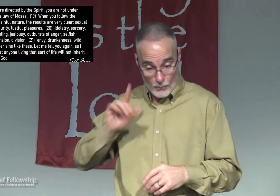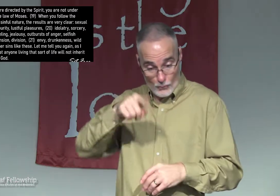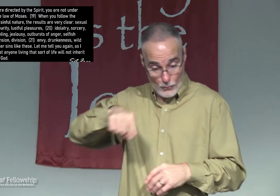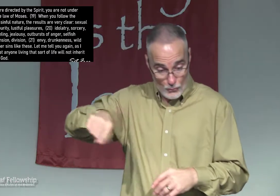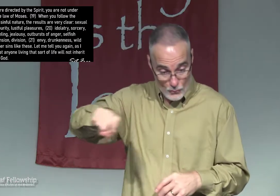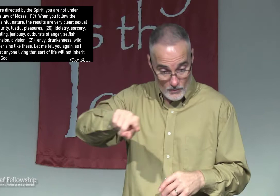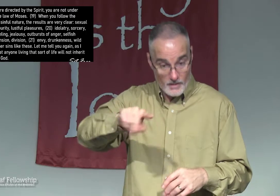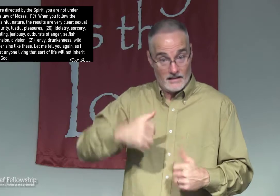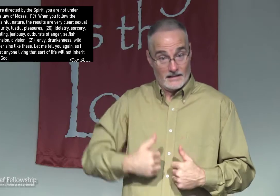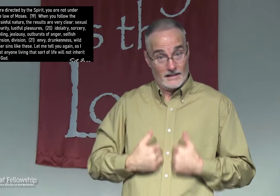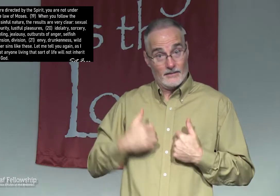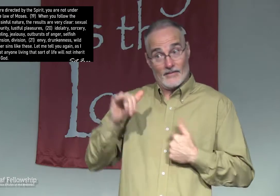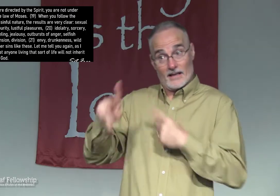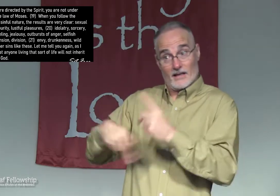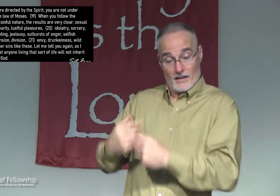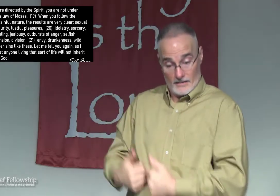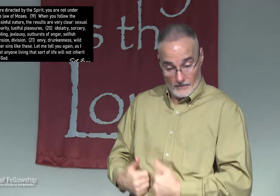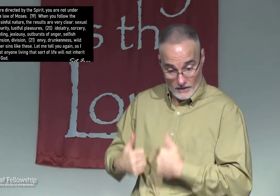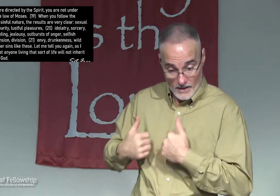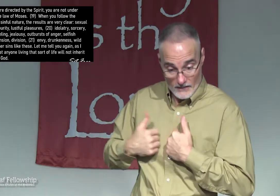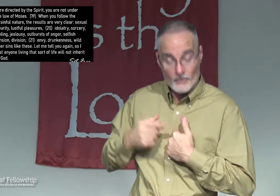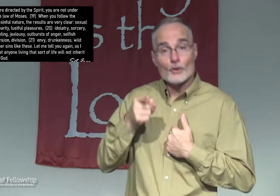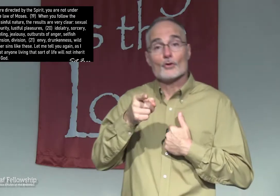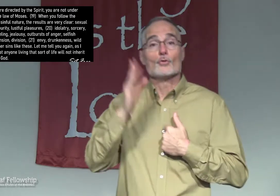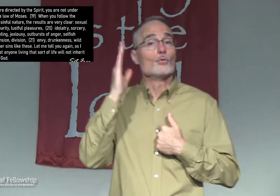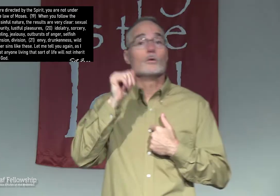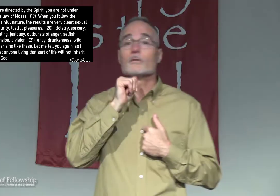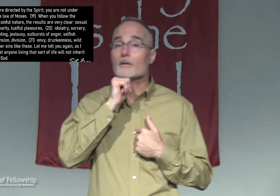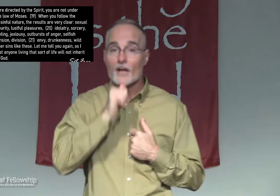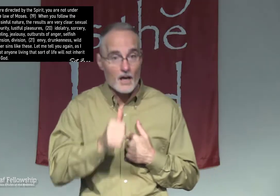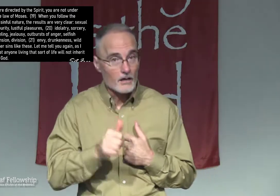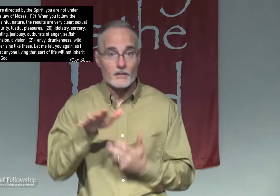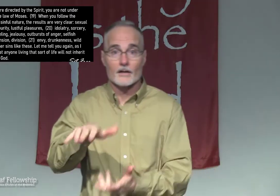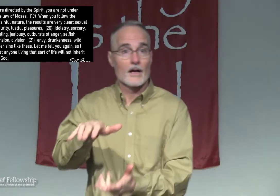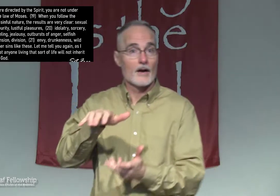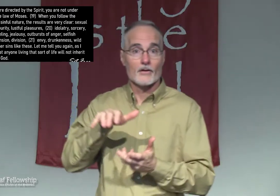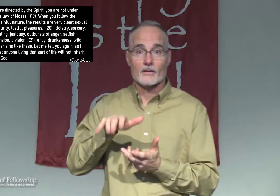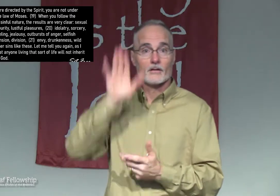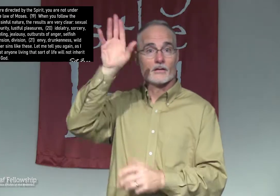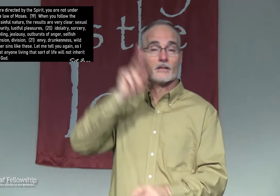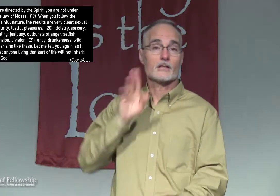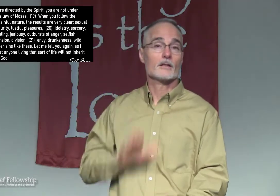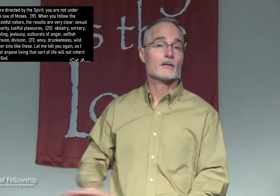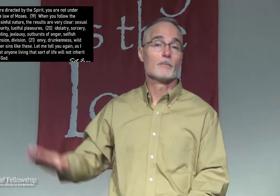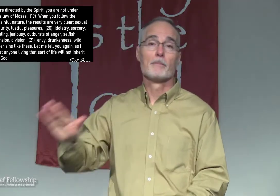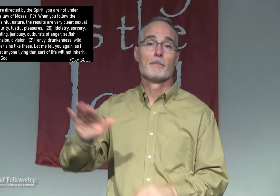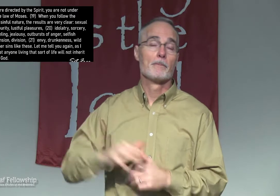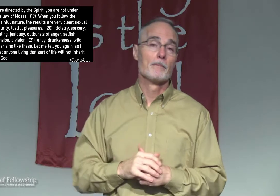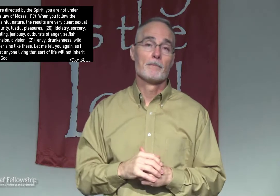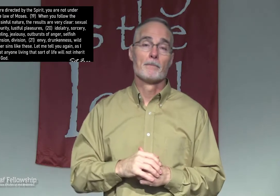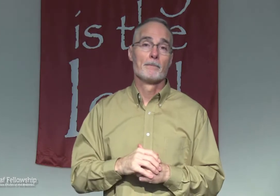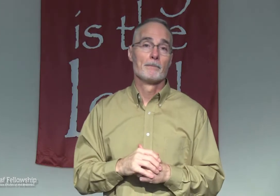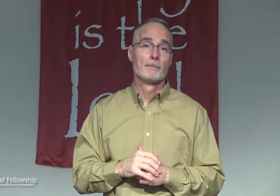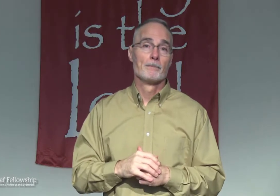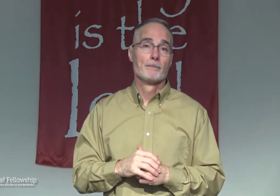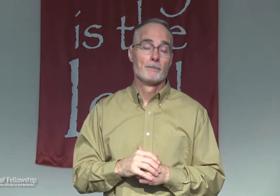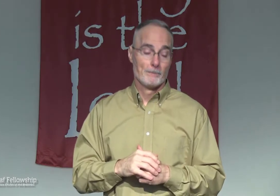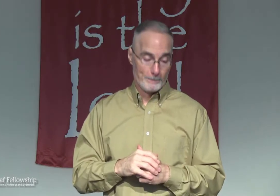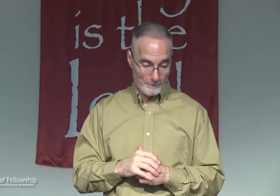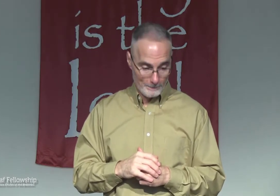Let me tell you again, as I have before, that anyone living that sort of life will not inherit the kingdom of God.